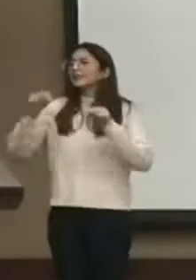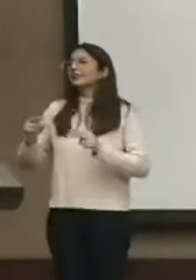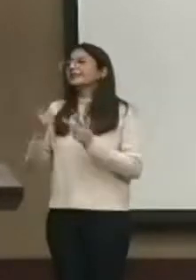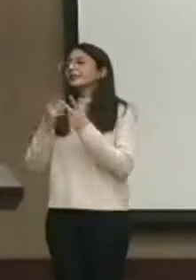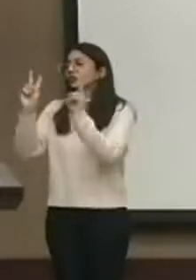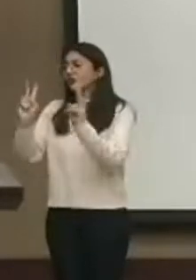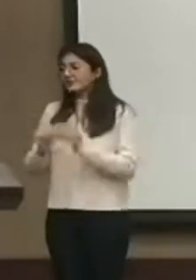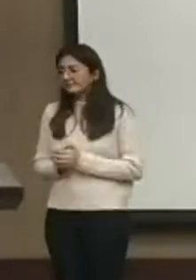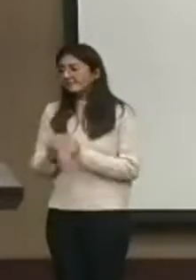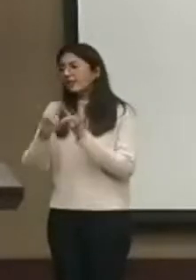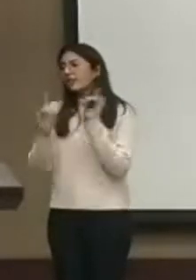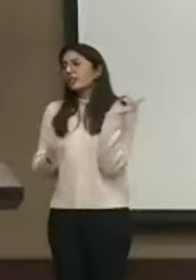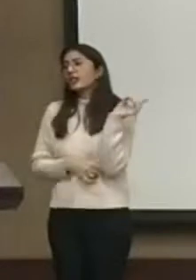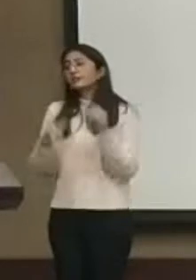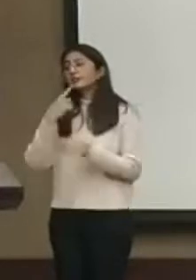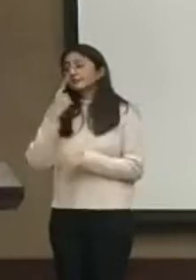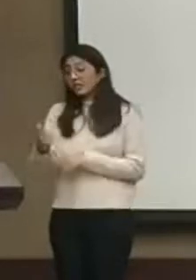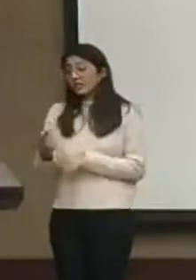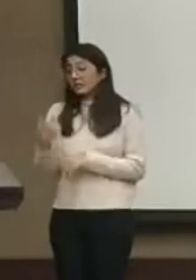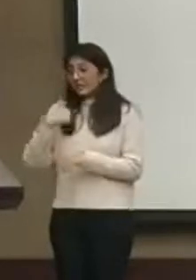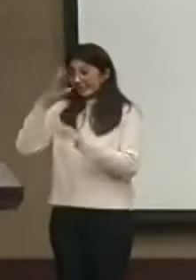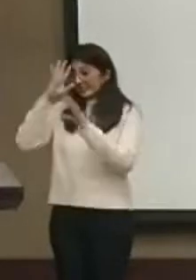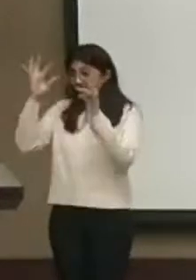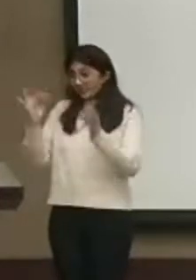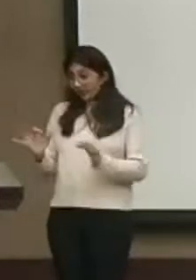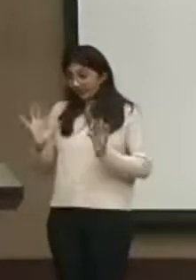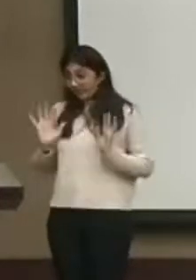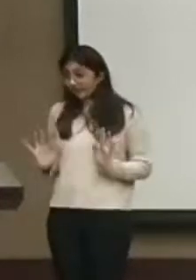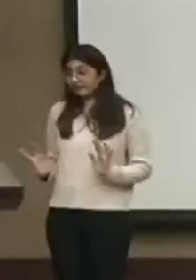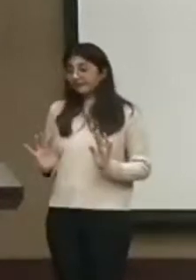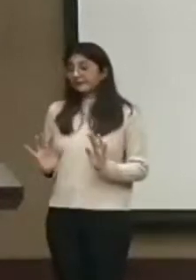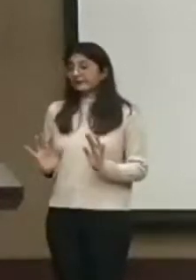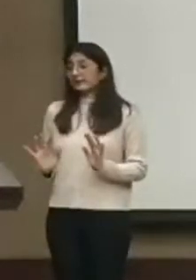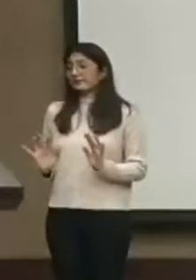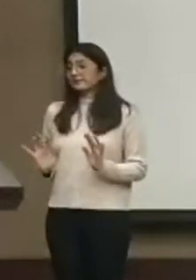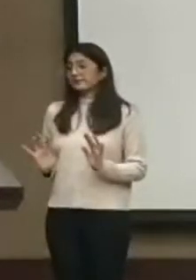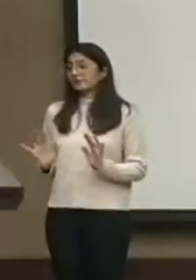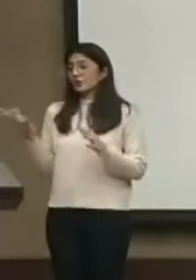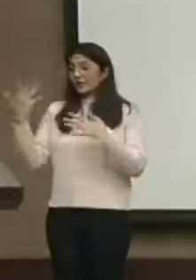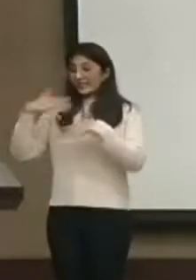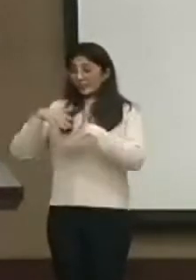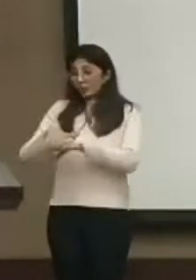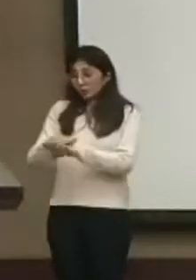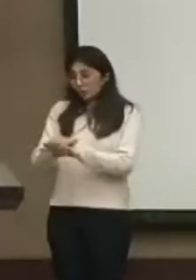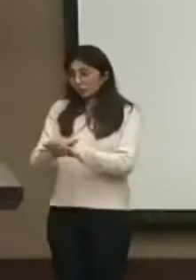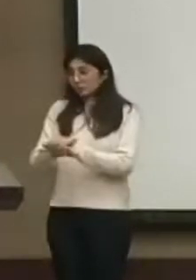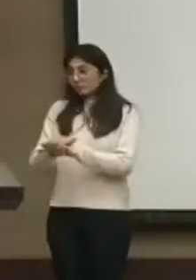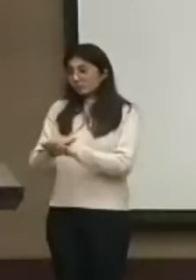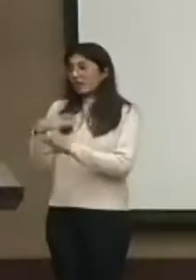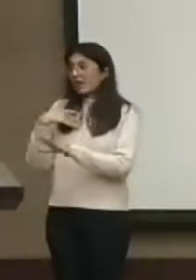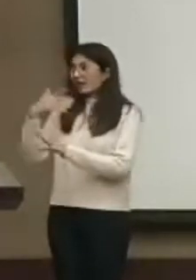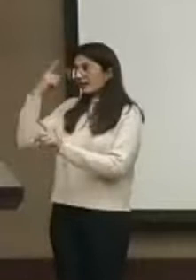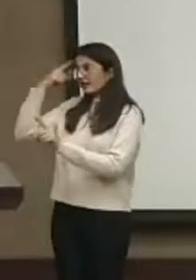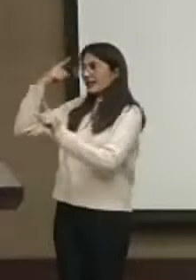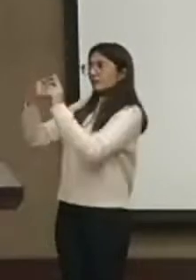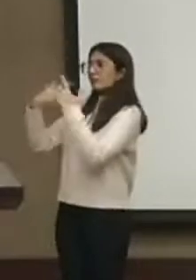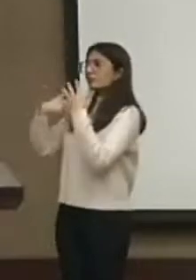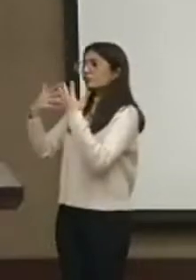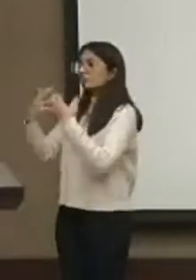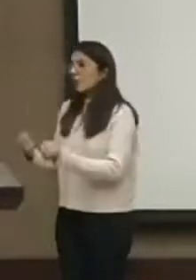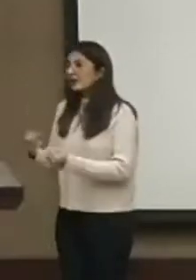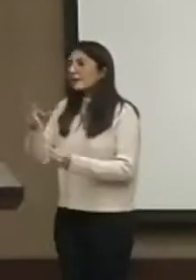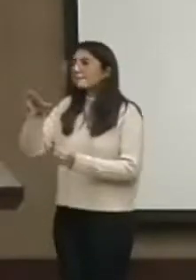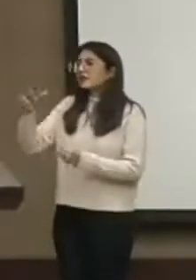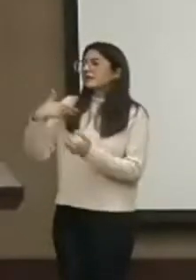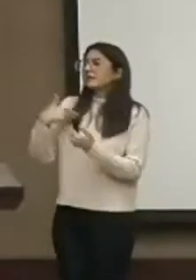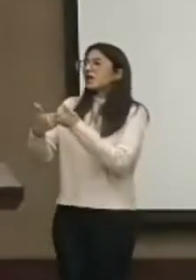I just want to say that when we decide to include intentionally, we do not